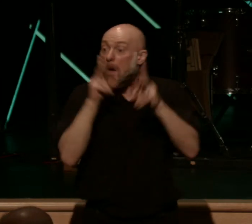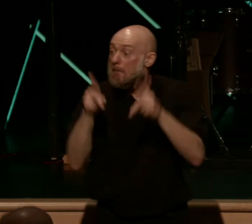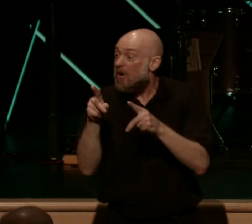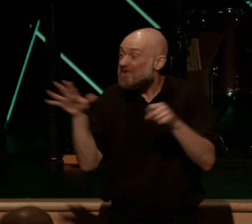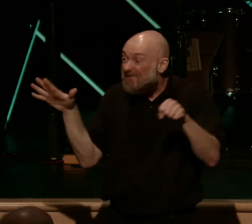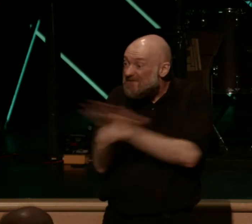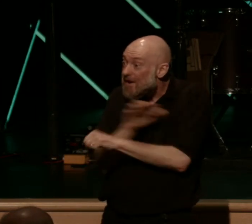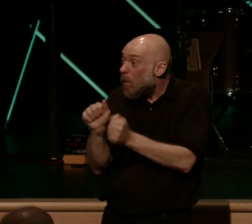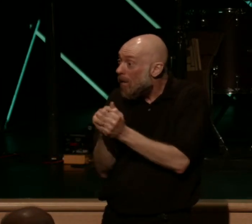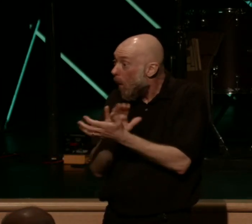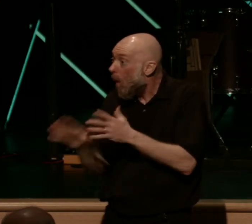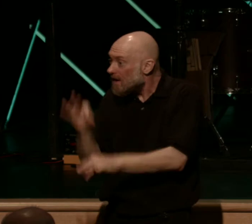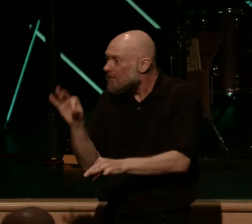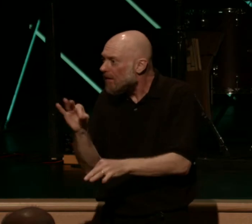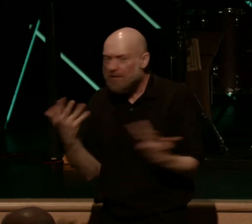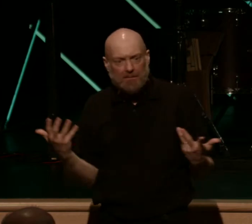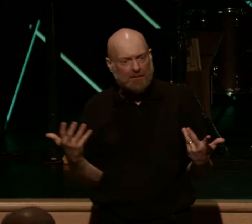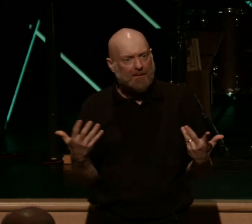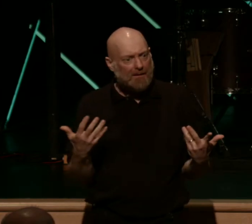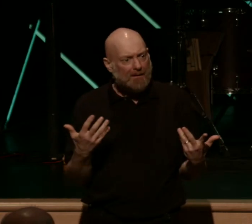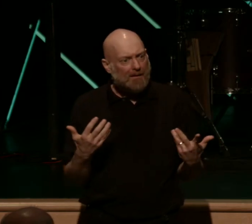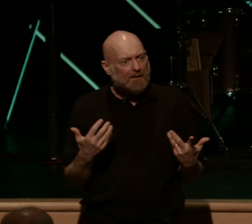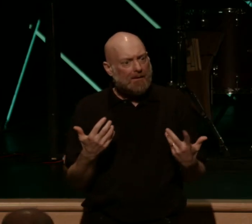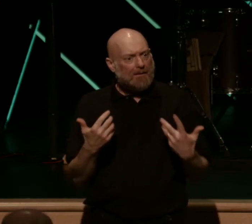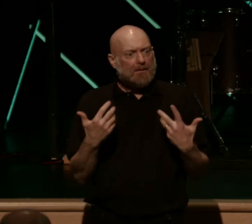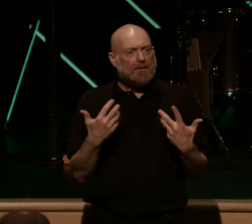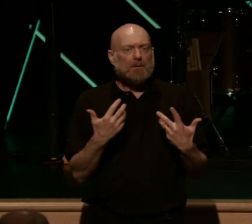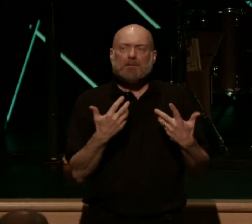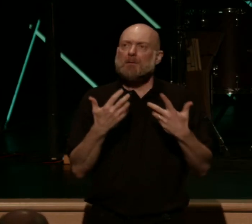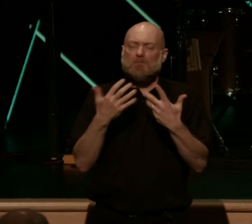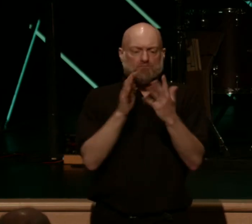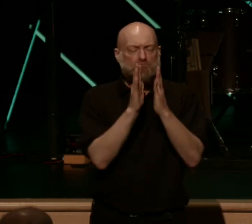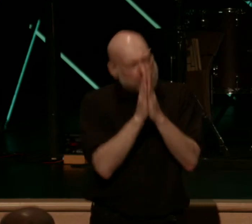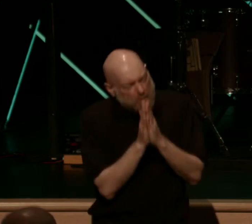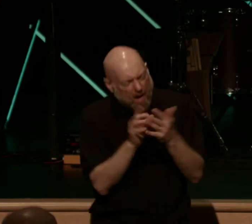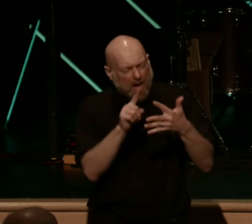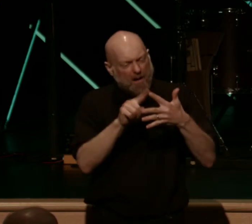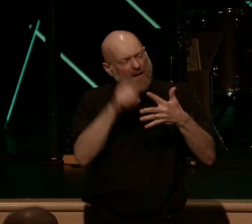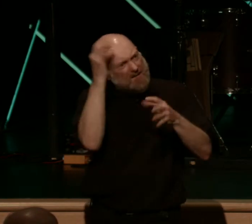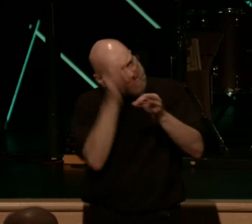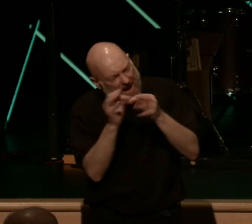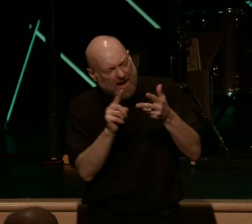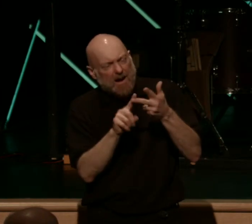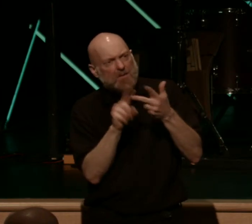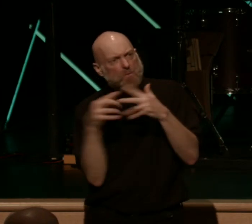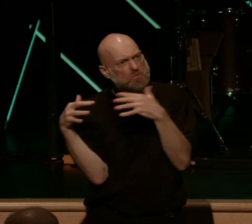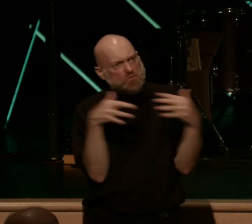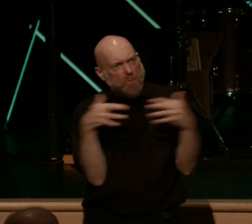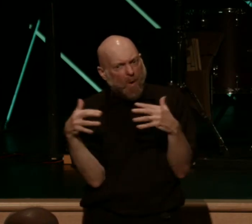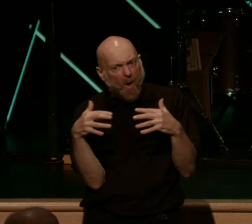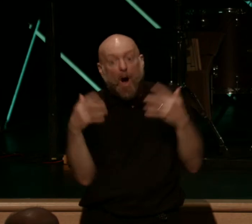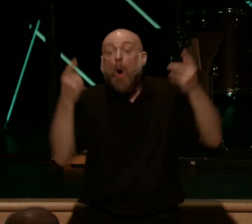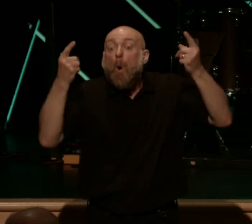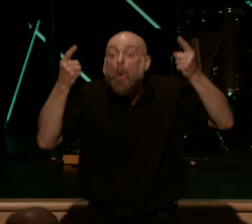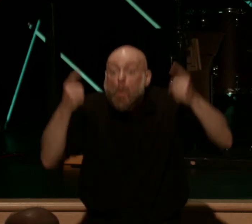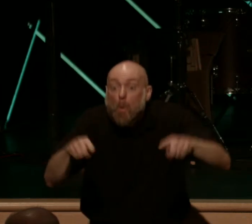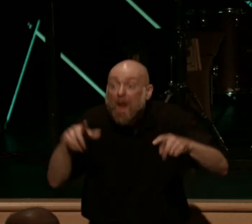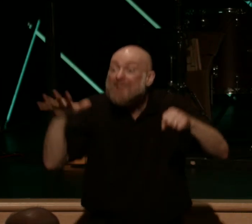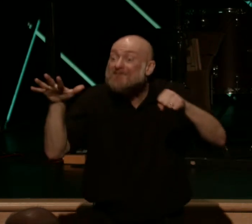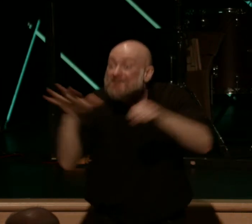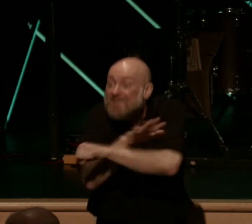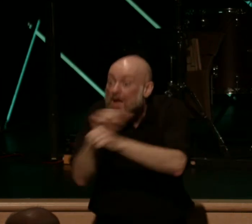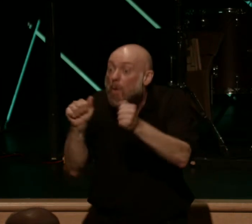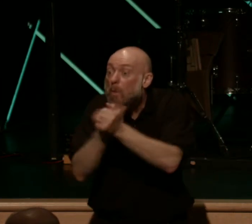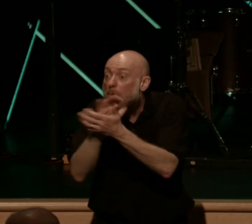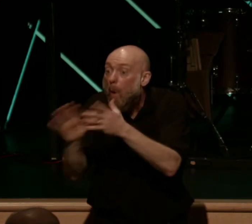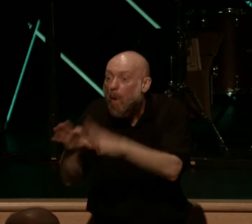with the Holy Spirit is the person who is pursuing a lifestyle of prayer, a lifestyle of faith, and a lifestyle of war. And when they are filled with